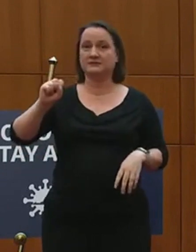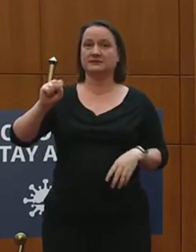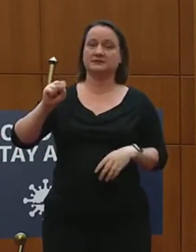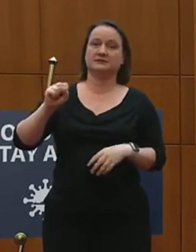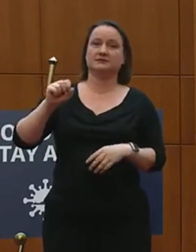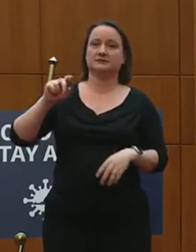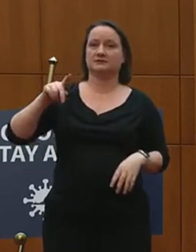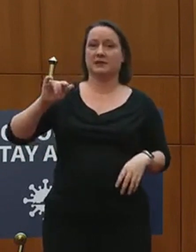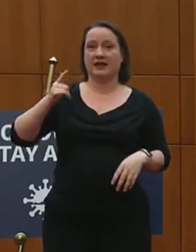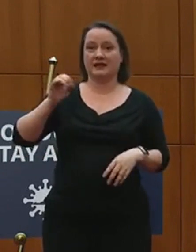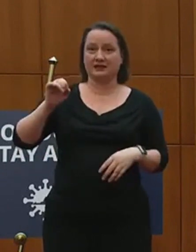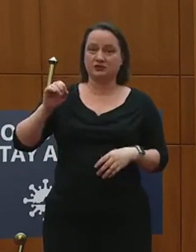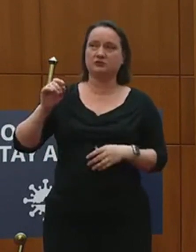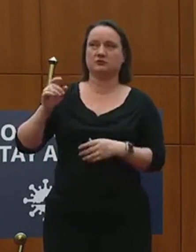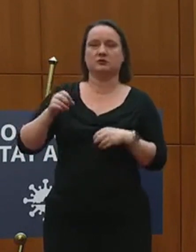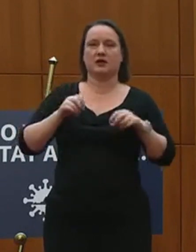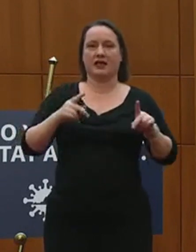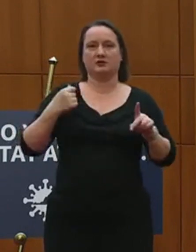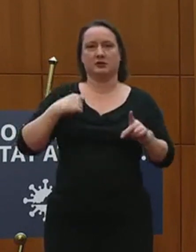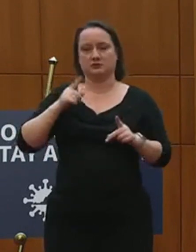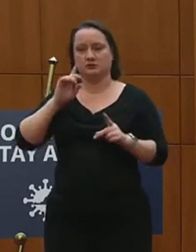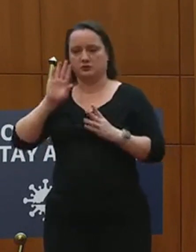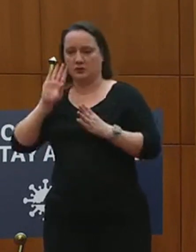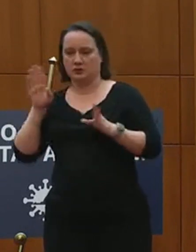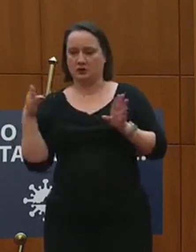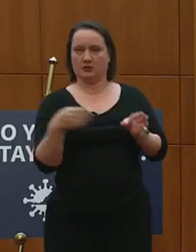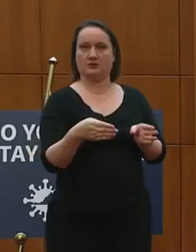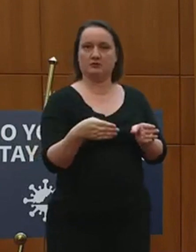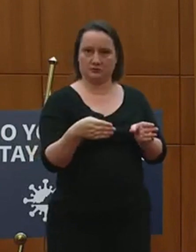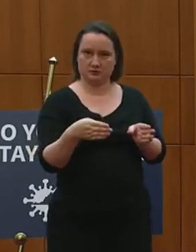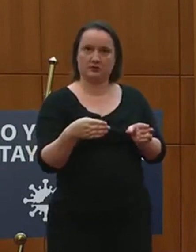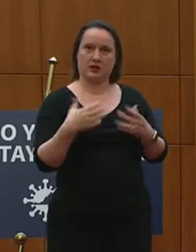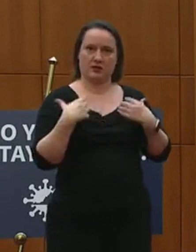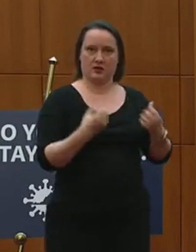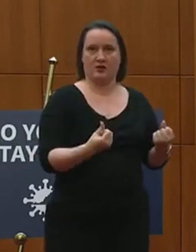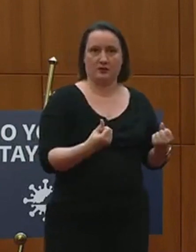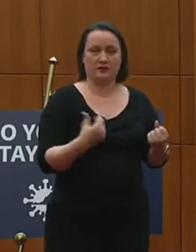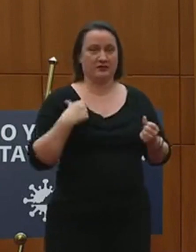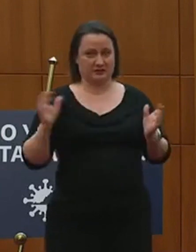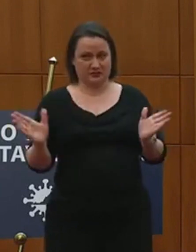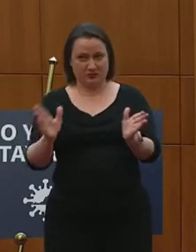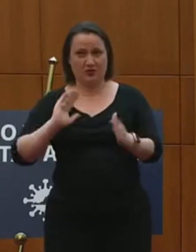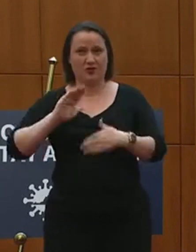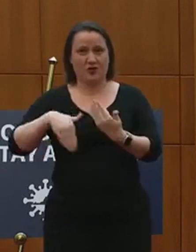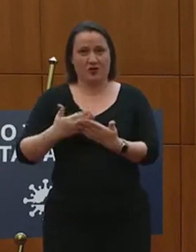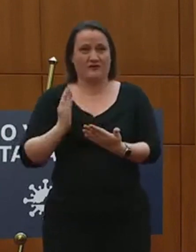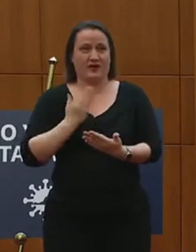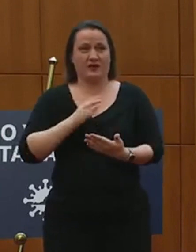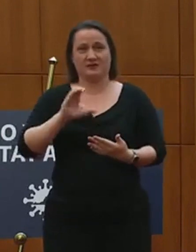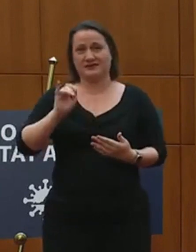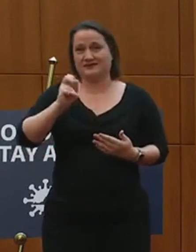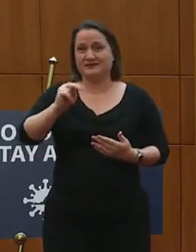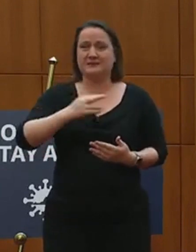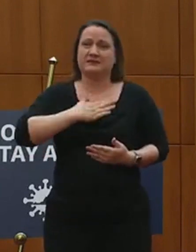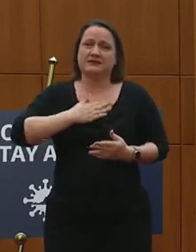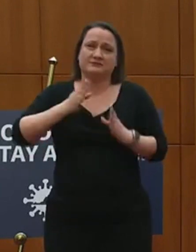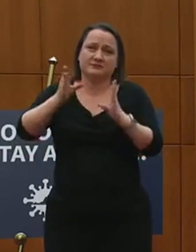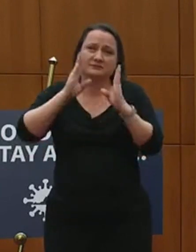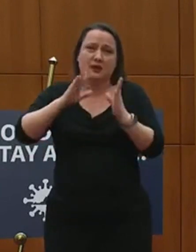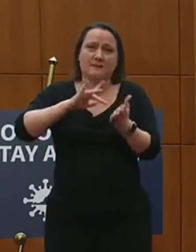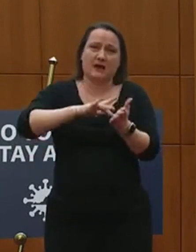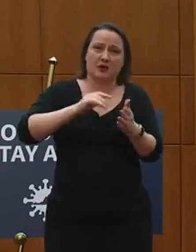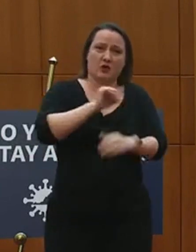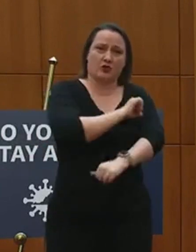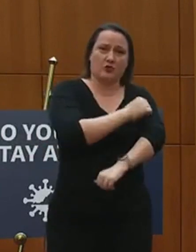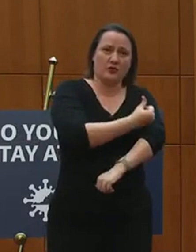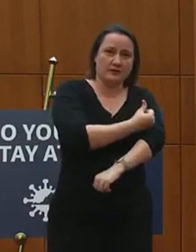ability to do so. So I would encourage all our citizens to heed the advice of the medical authorities and base their